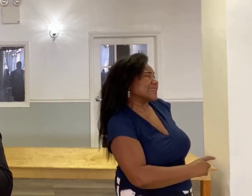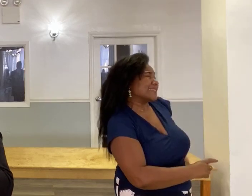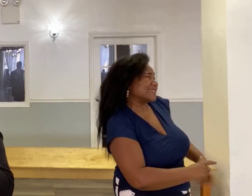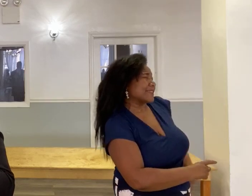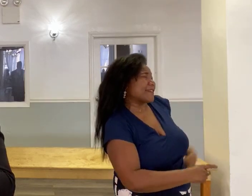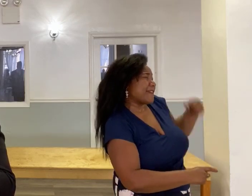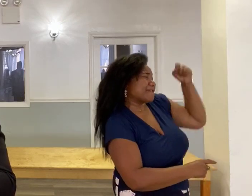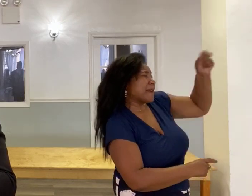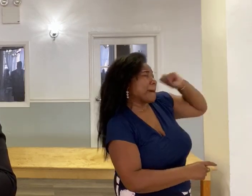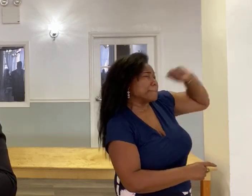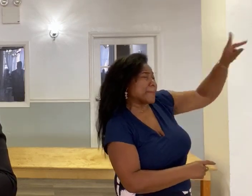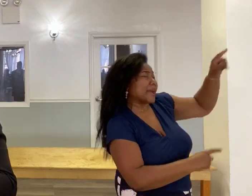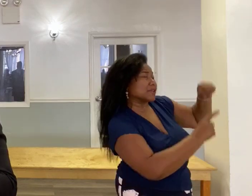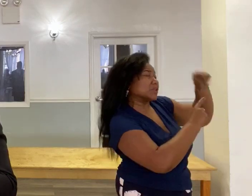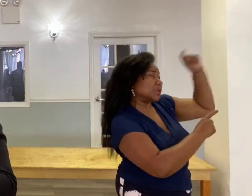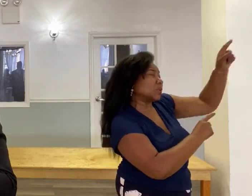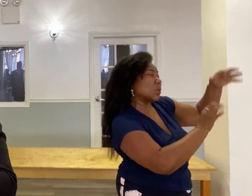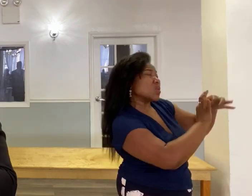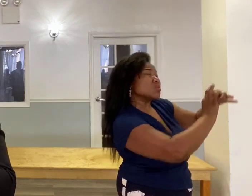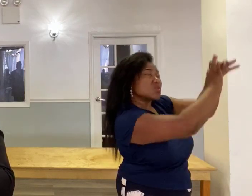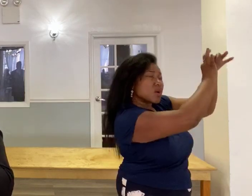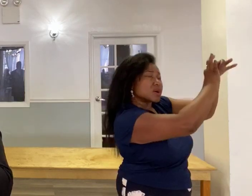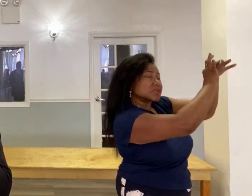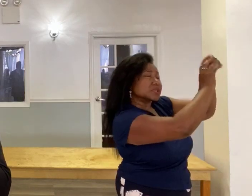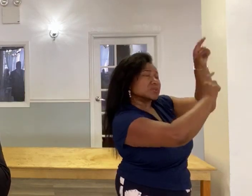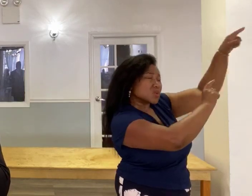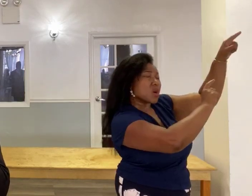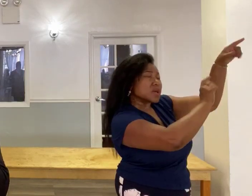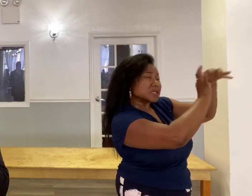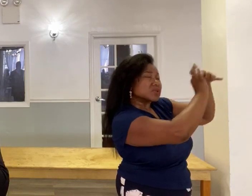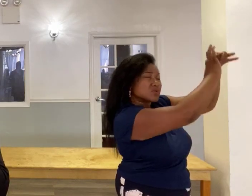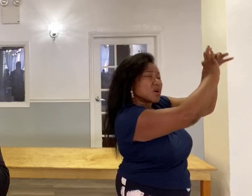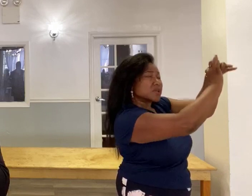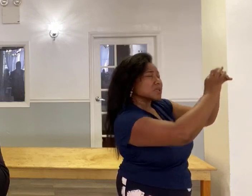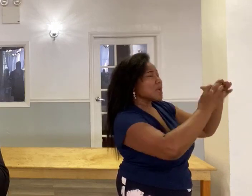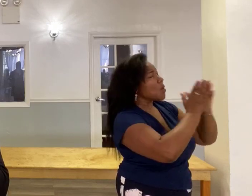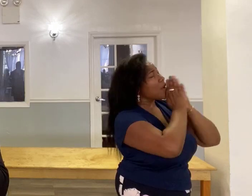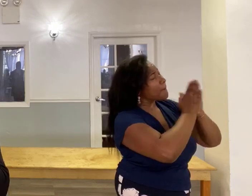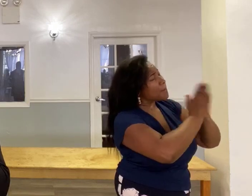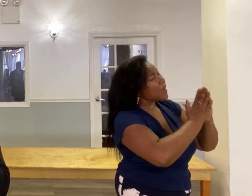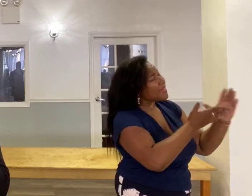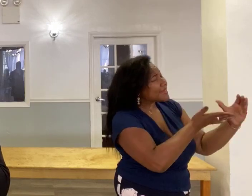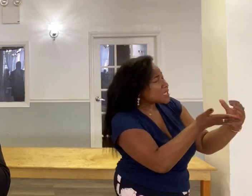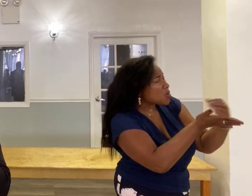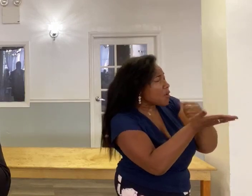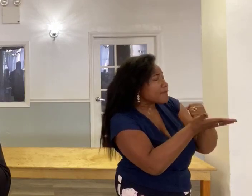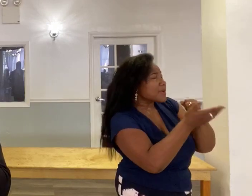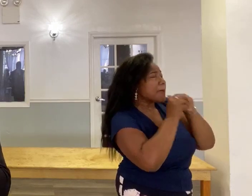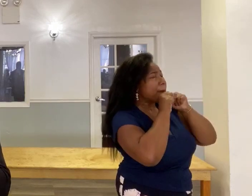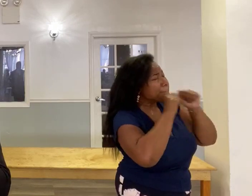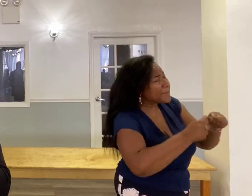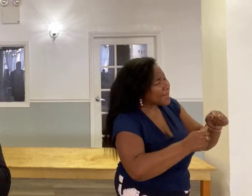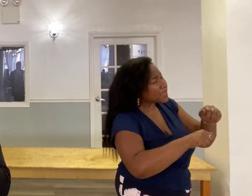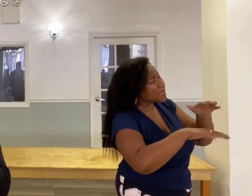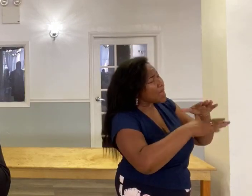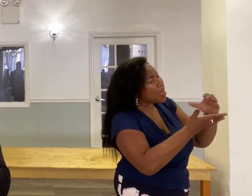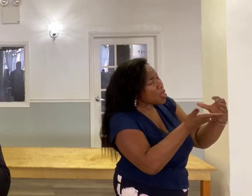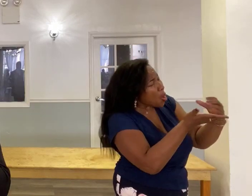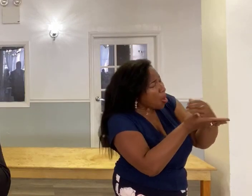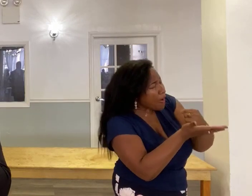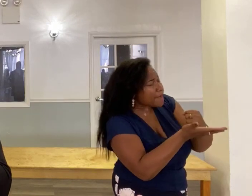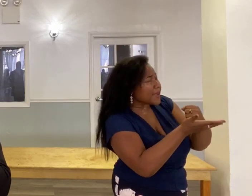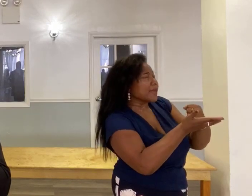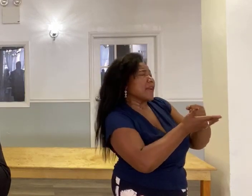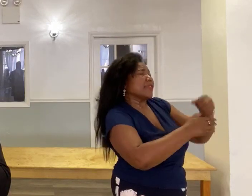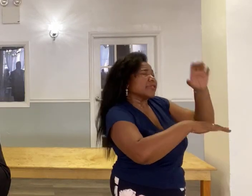already yours, Lord God, the tenth. And Lord, we just pray that this offering would be blessed, that the church would prosper, Lord, that we